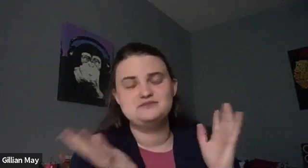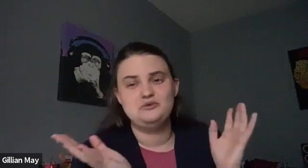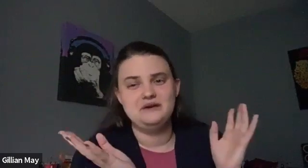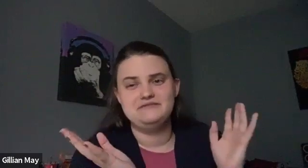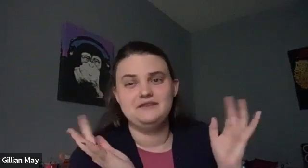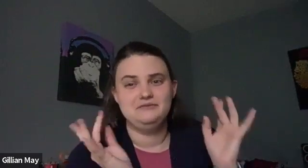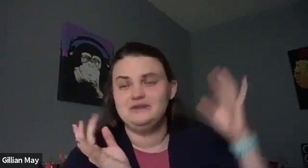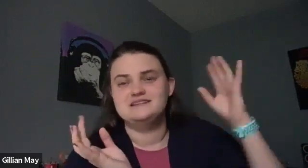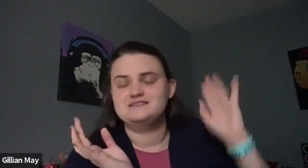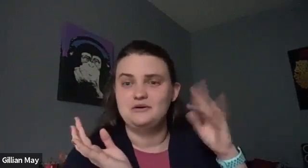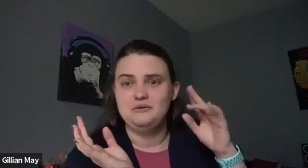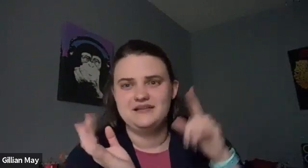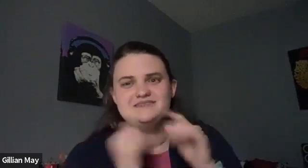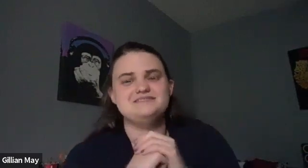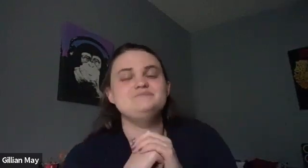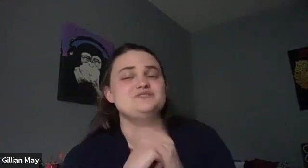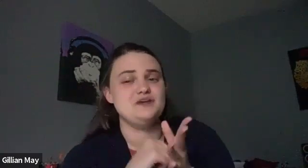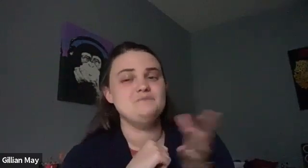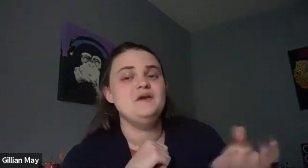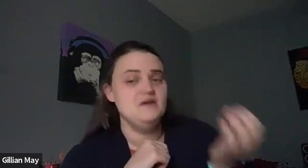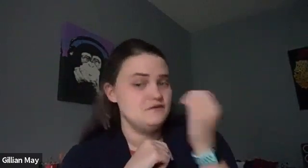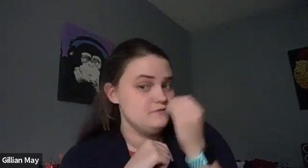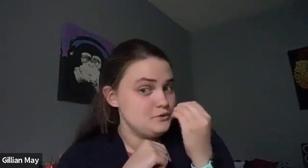cool when I finally realized that. I was like, oh, that's awesome. So food,